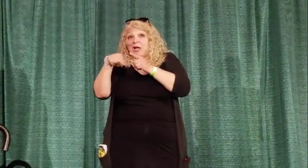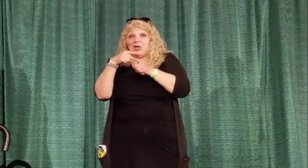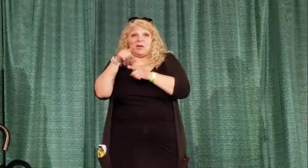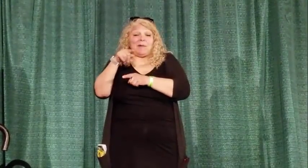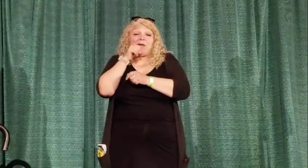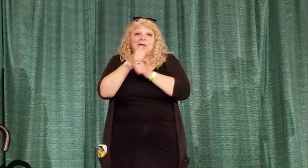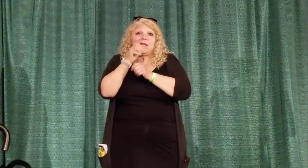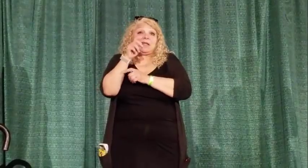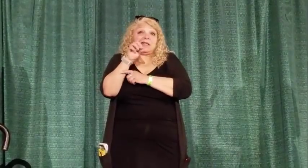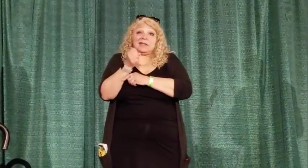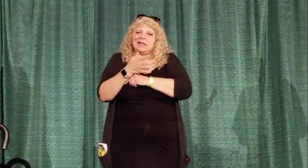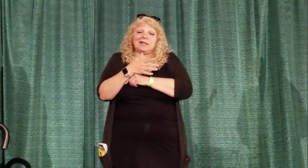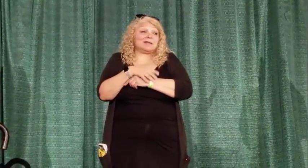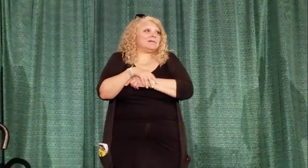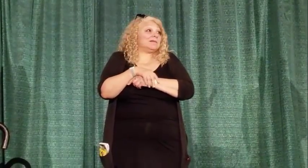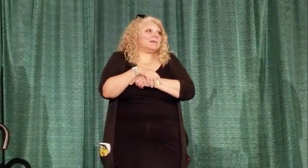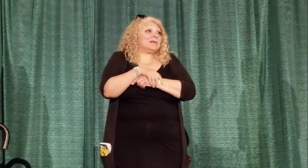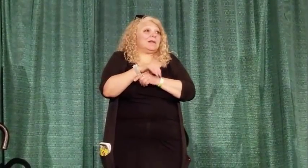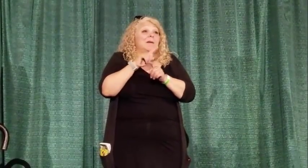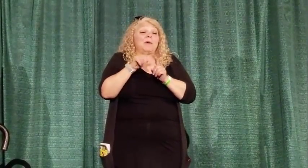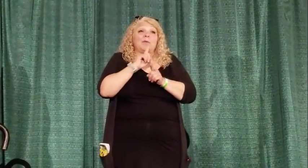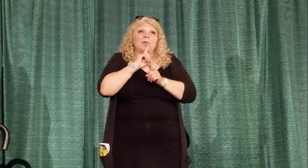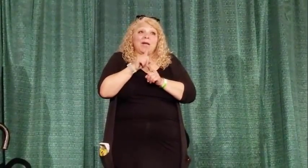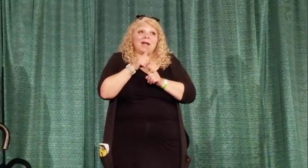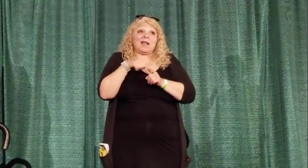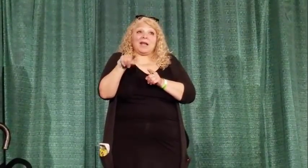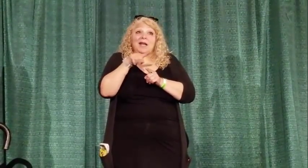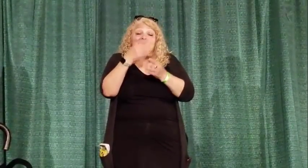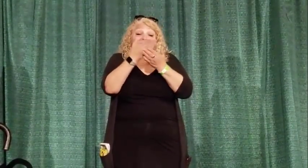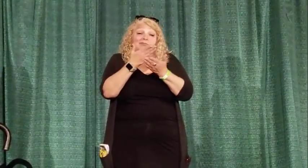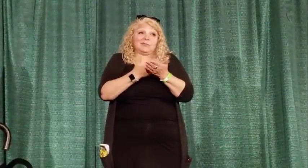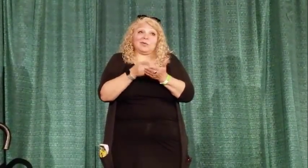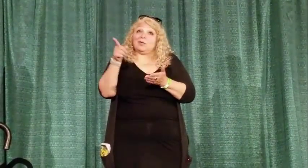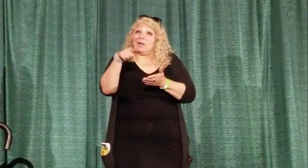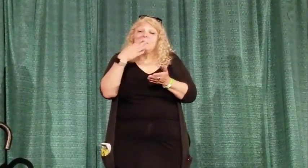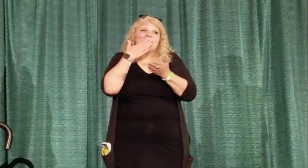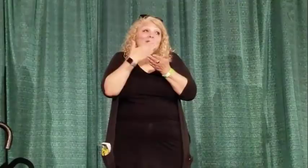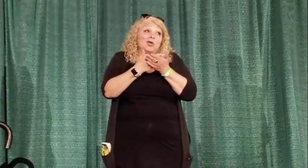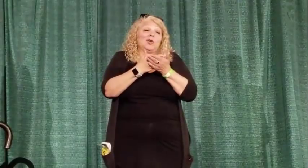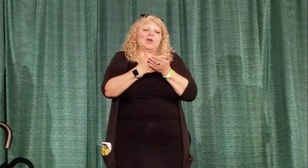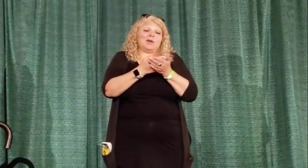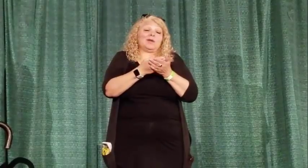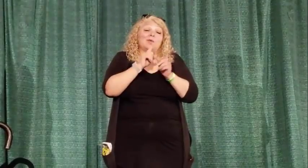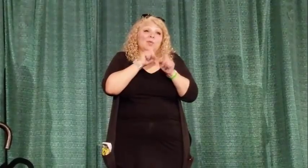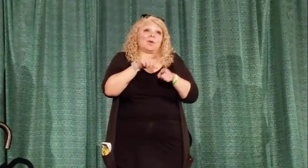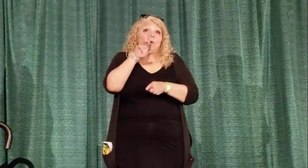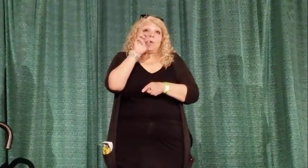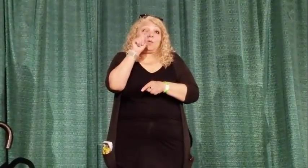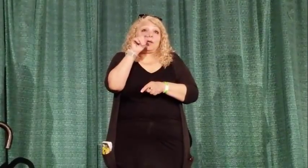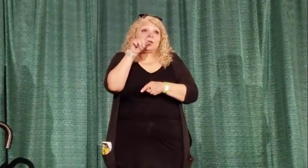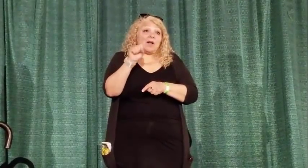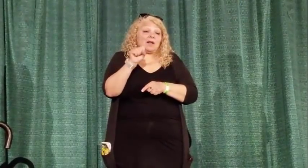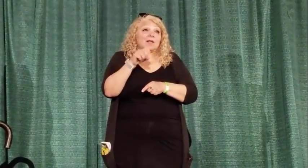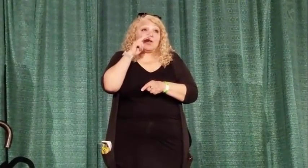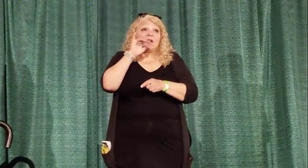message, the results are overwhelmingly powerful here. Look at the comparison of, look at the prevalence study for a